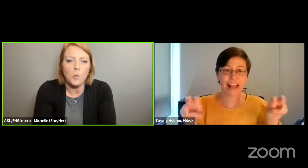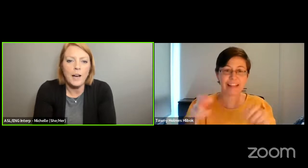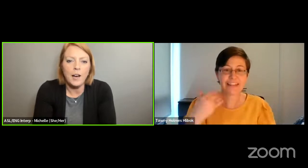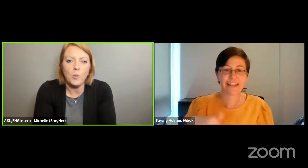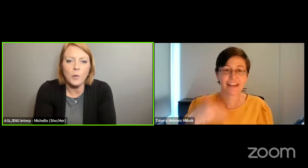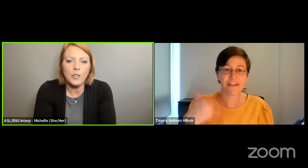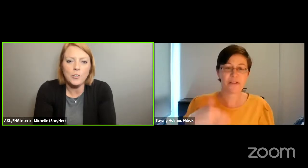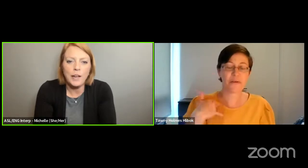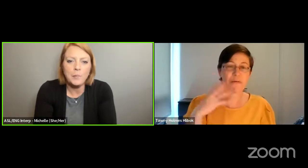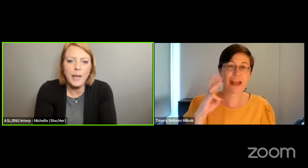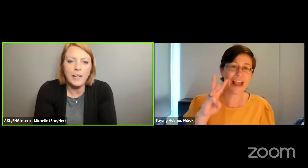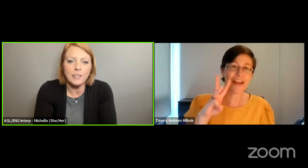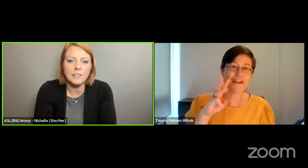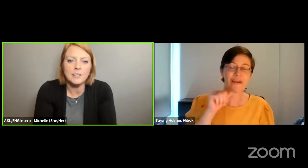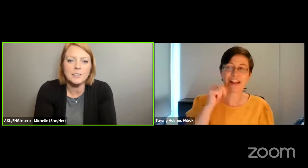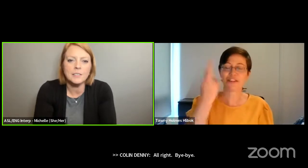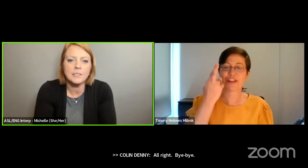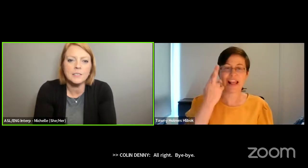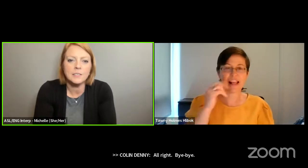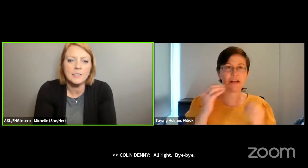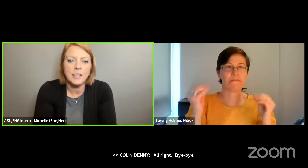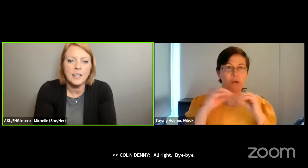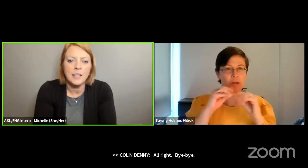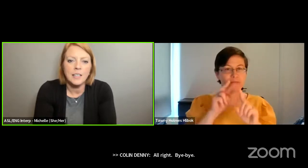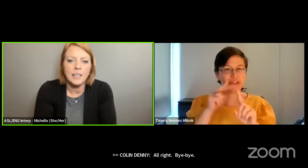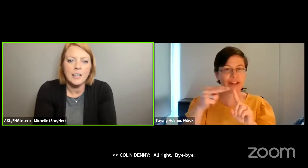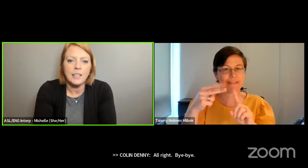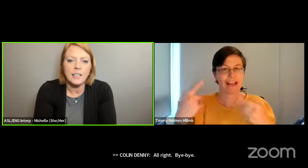Wonderful. Wow, what a great panel.